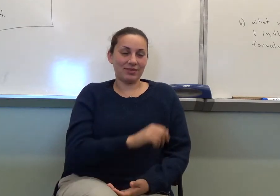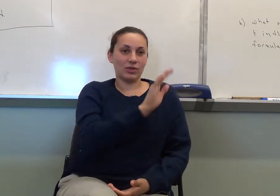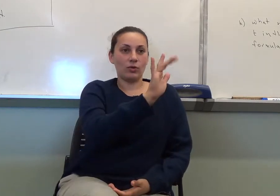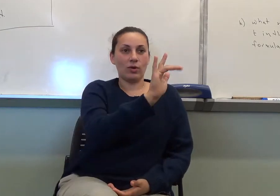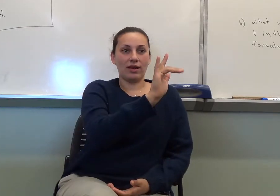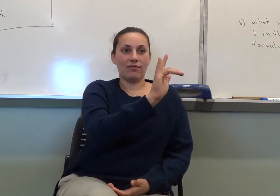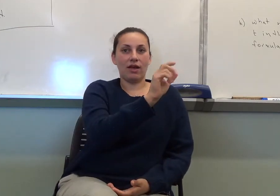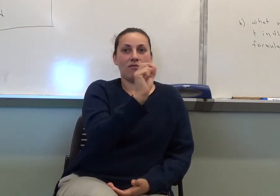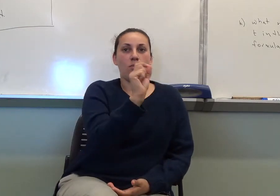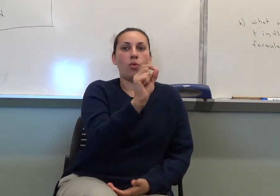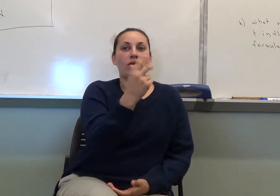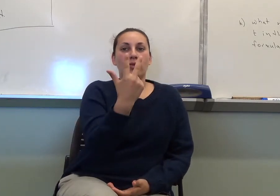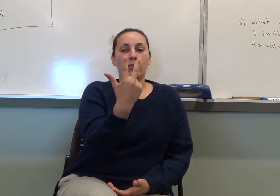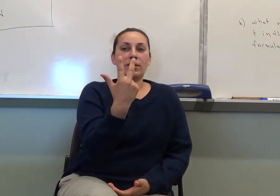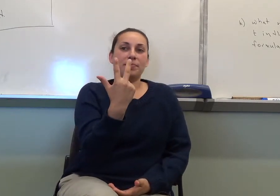25.3. 25.3. 25.3?